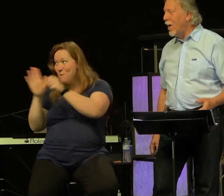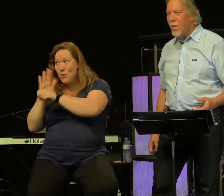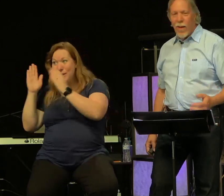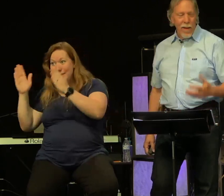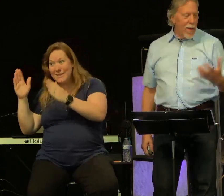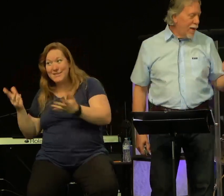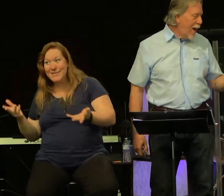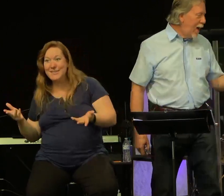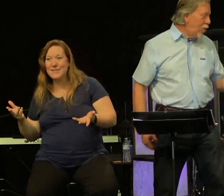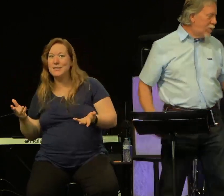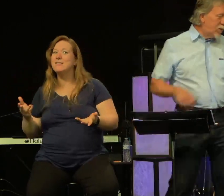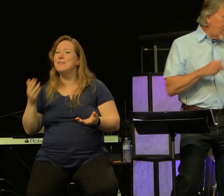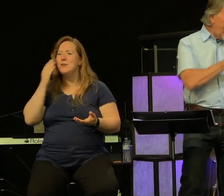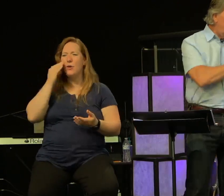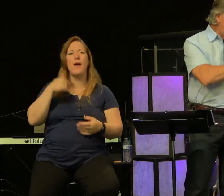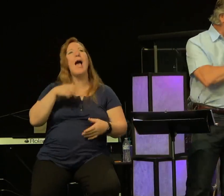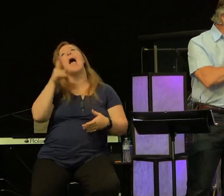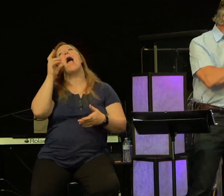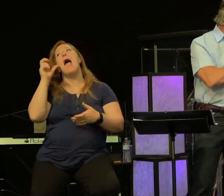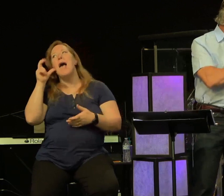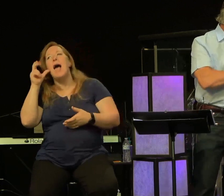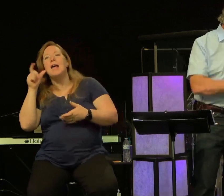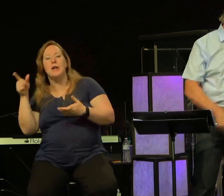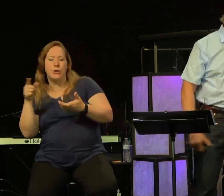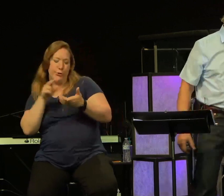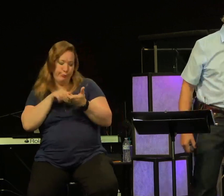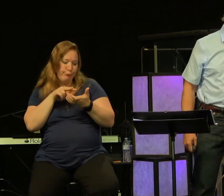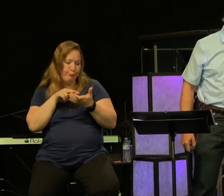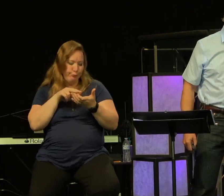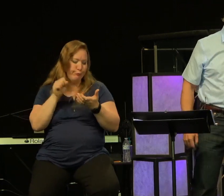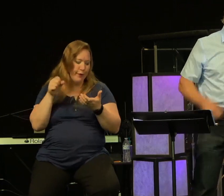Amen. You know, yeah, y'all hear what you're saying. Mm-hmm. Yeah.